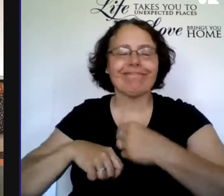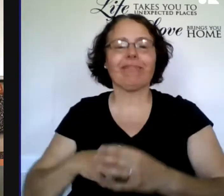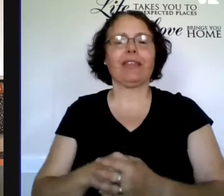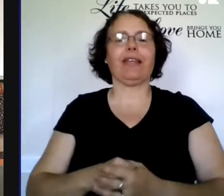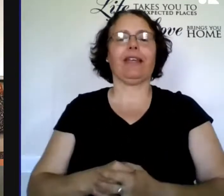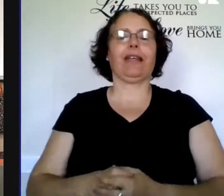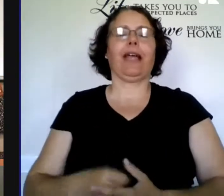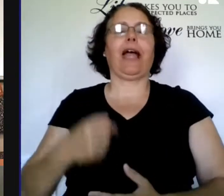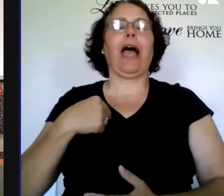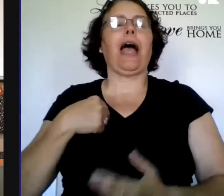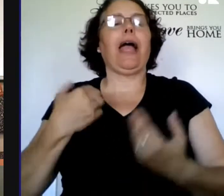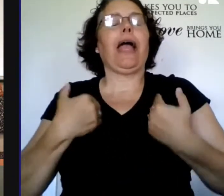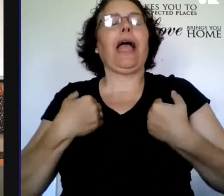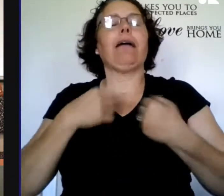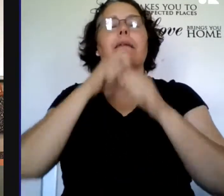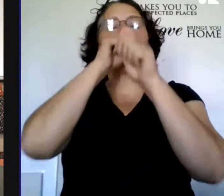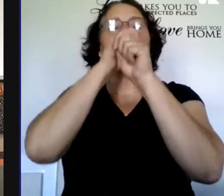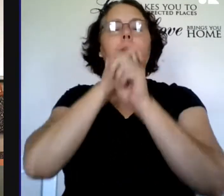I've got peace.